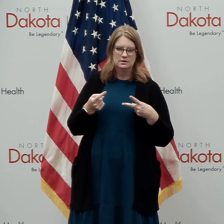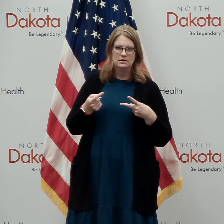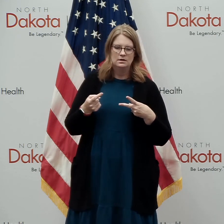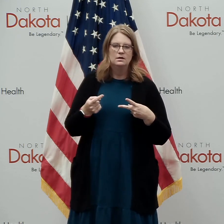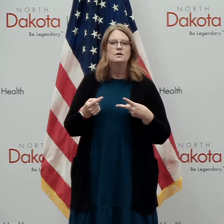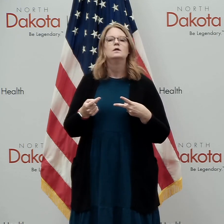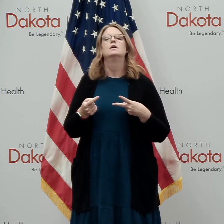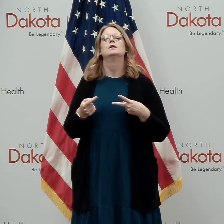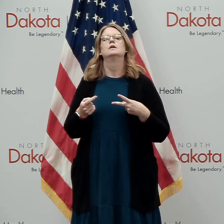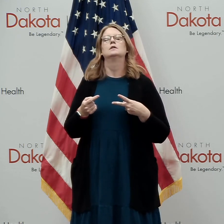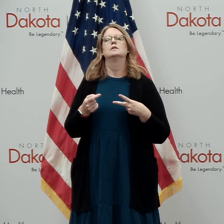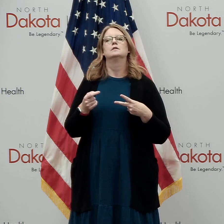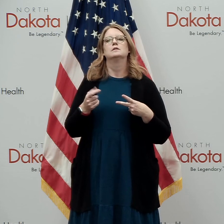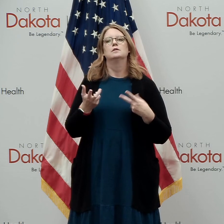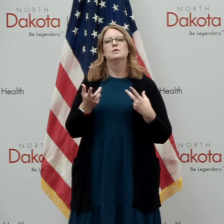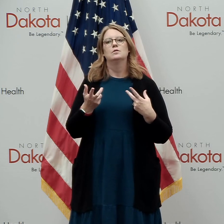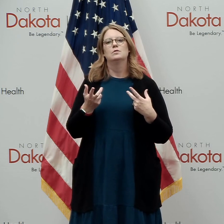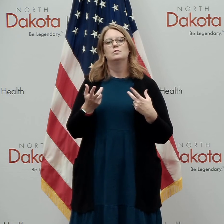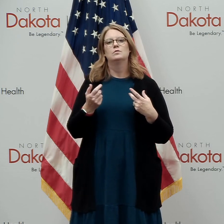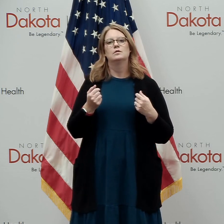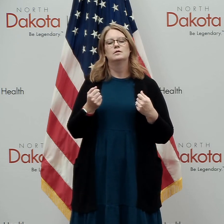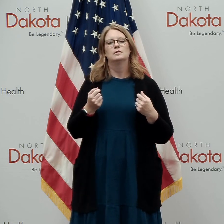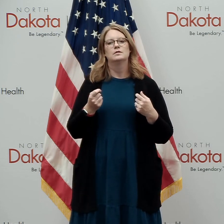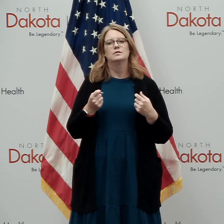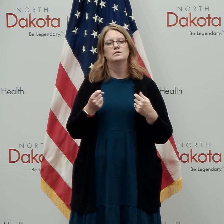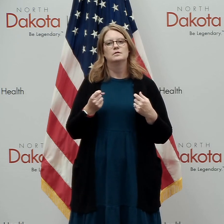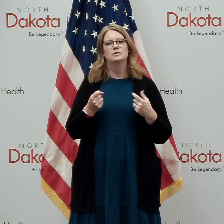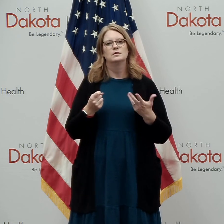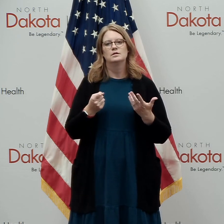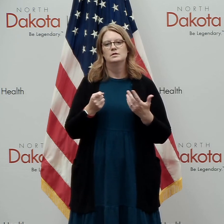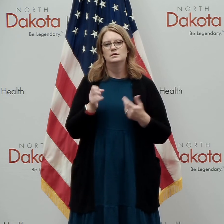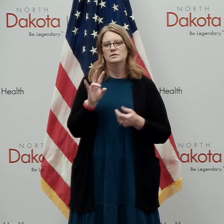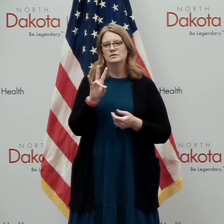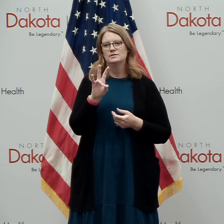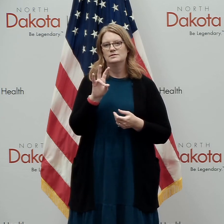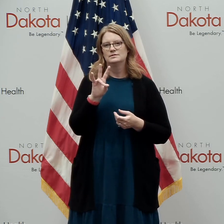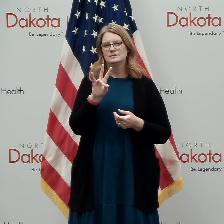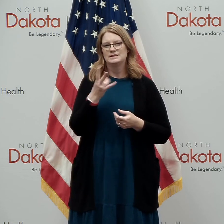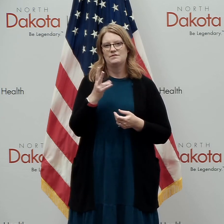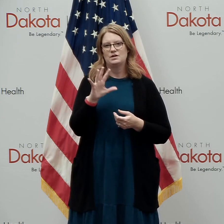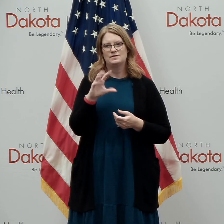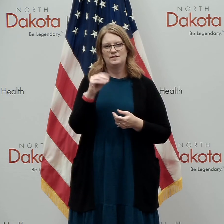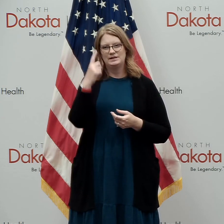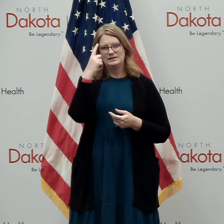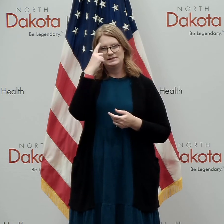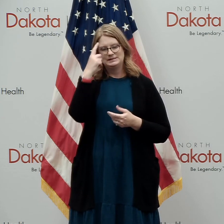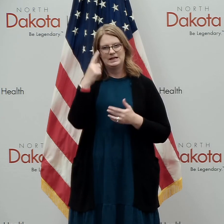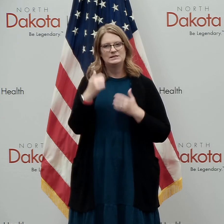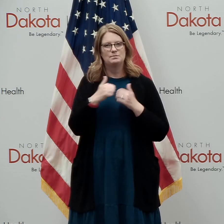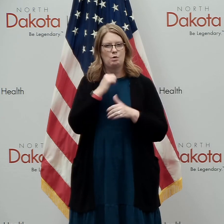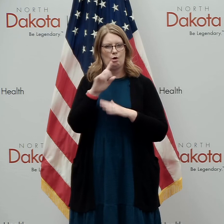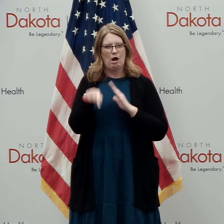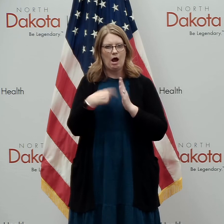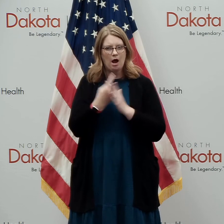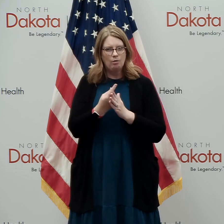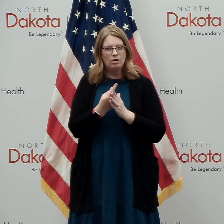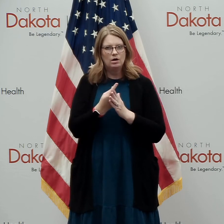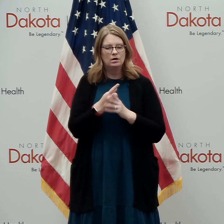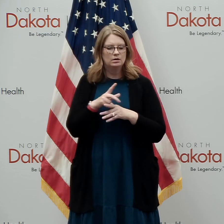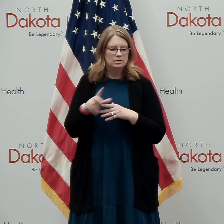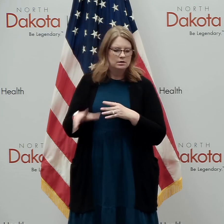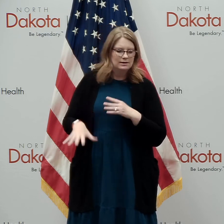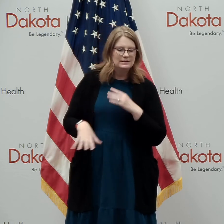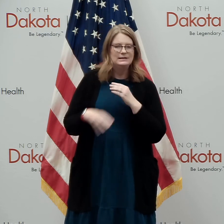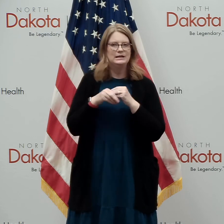put what would be the equivalent of $7.50 an hour as a supplemental piece on top of